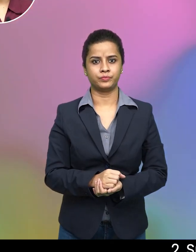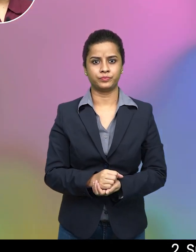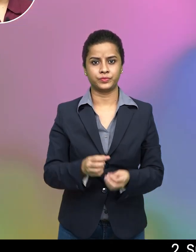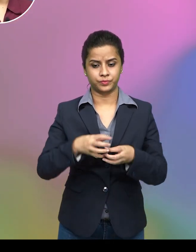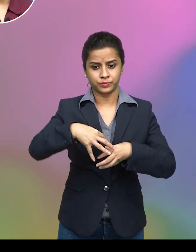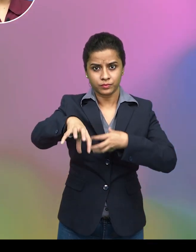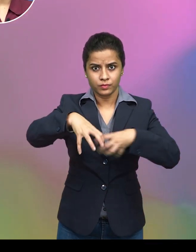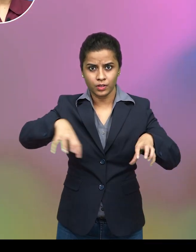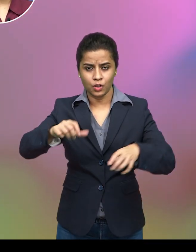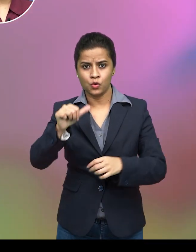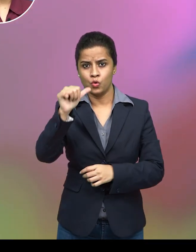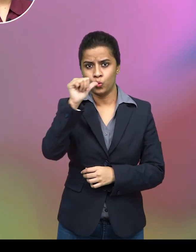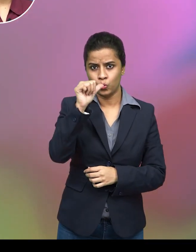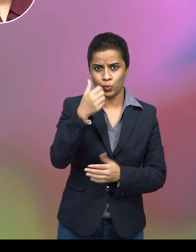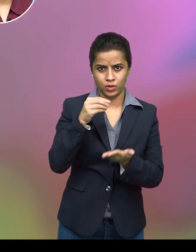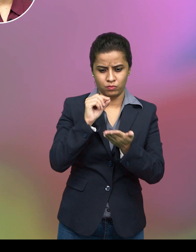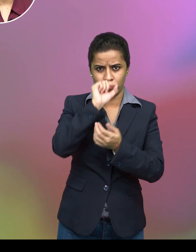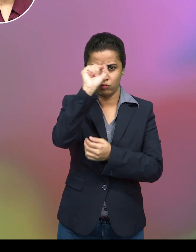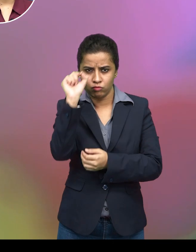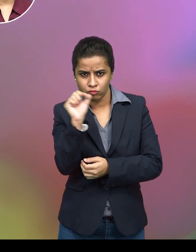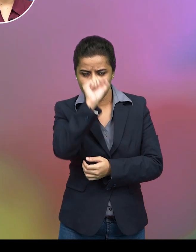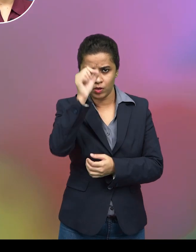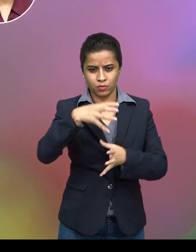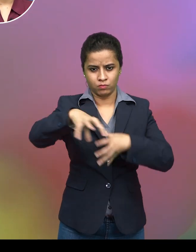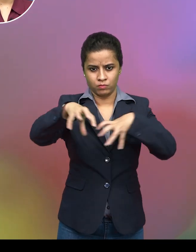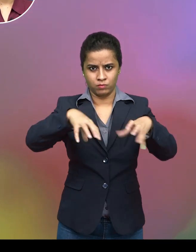splitting of water molecules,